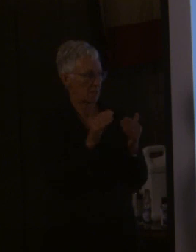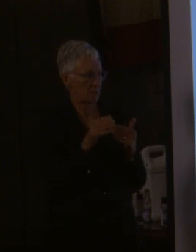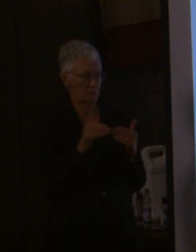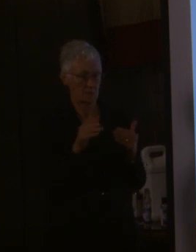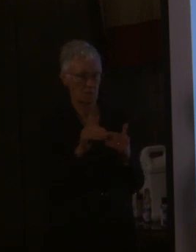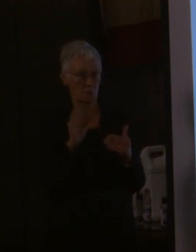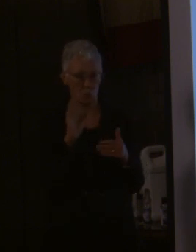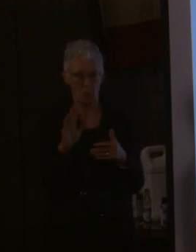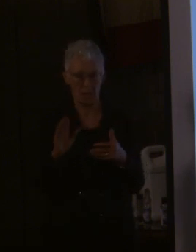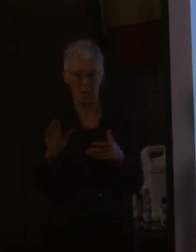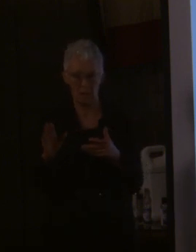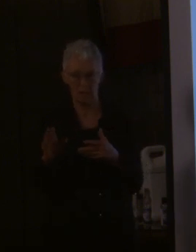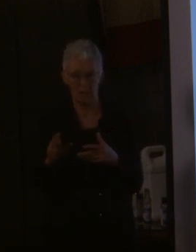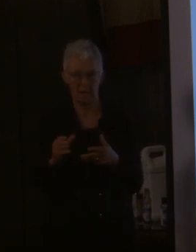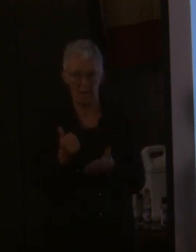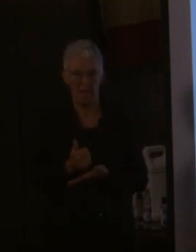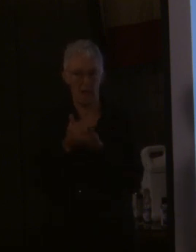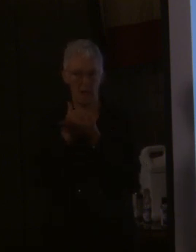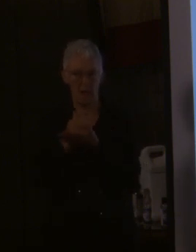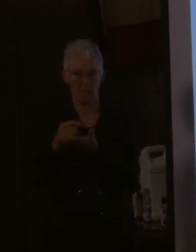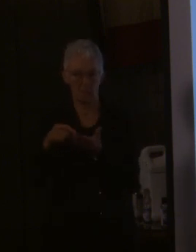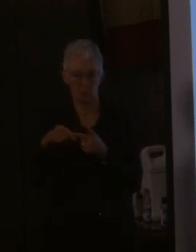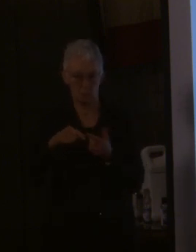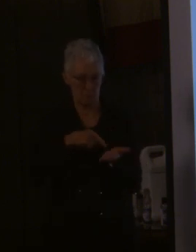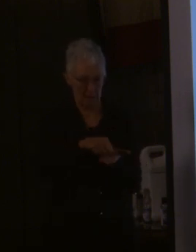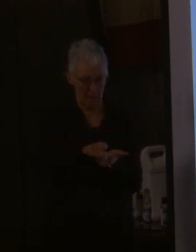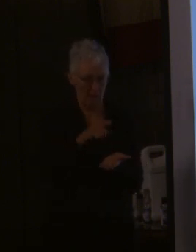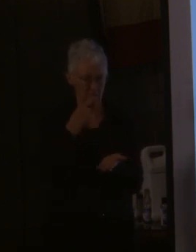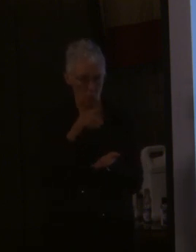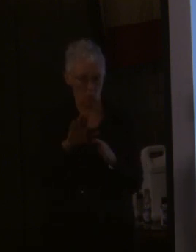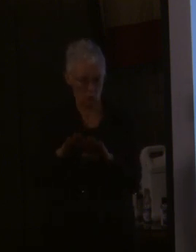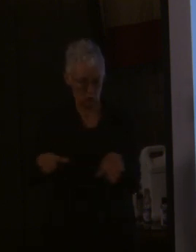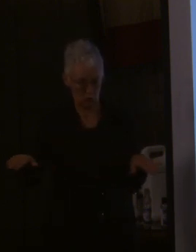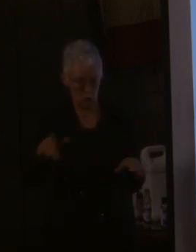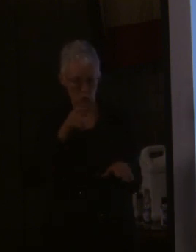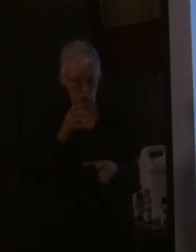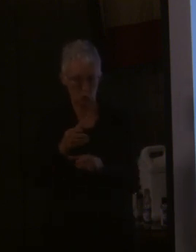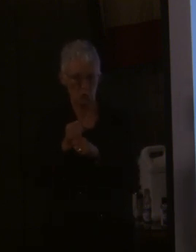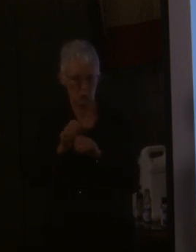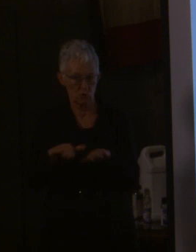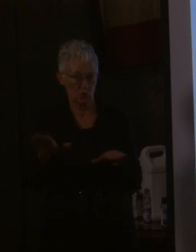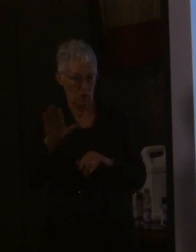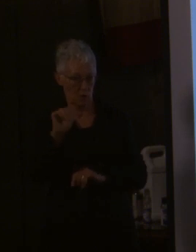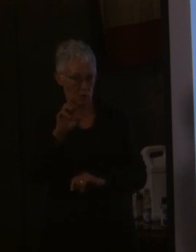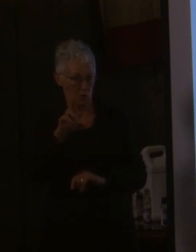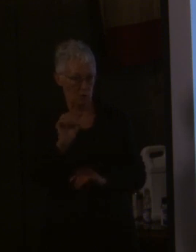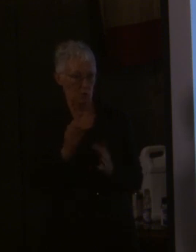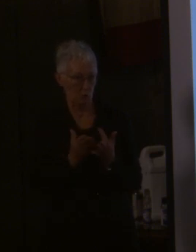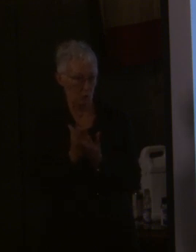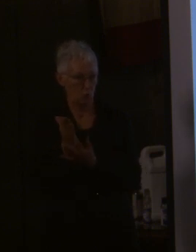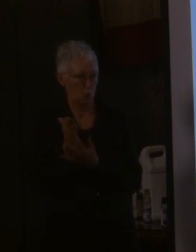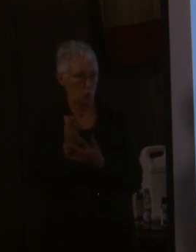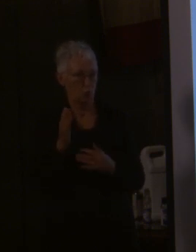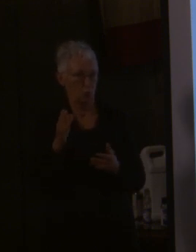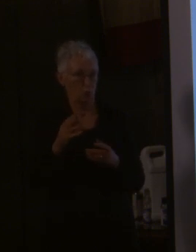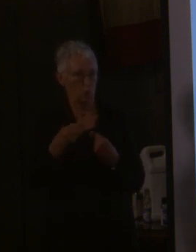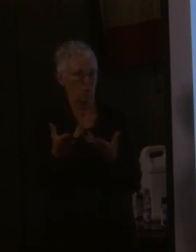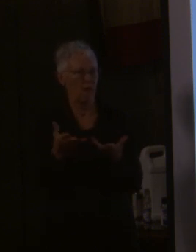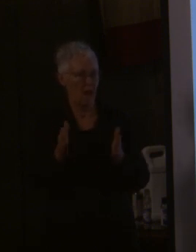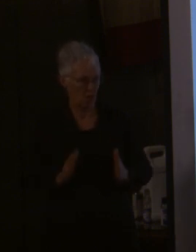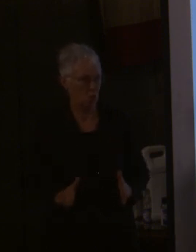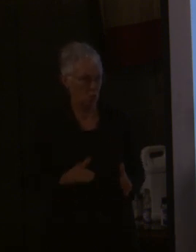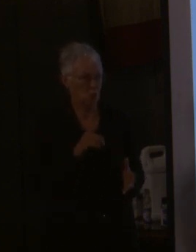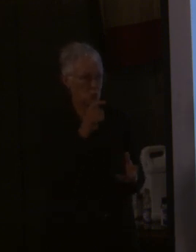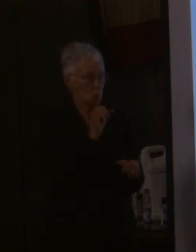supplementing payments for children who have to receive child care through our subsidy programs and to our subsidy providers who serve